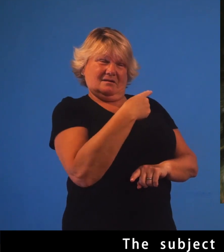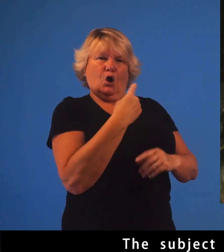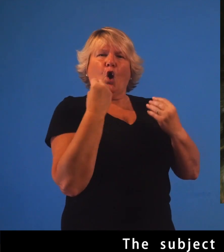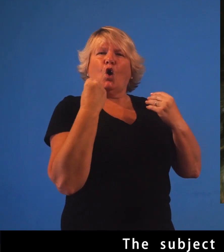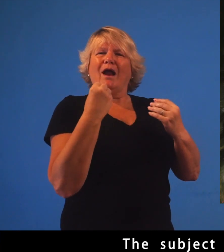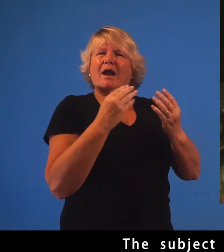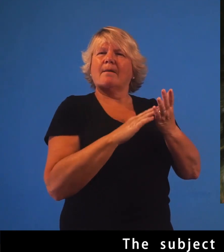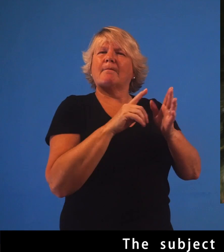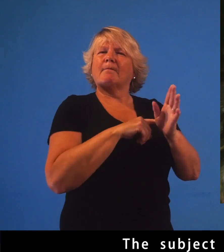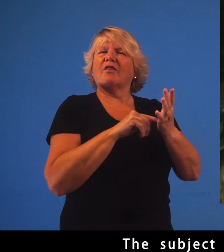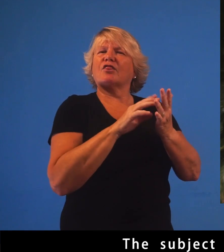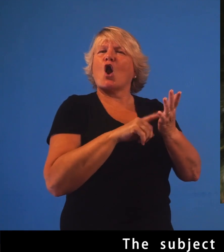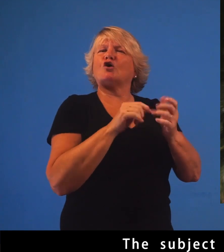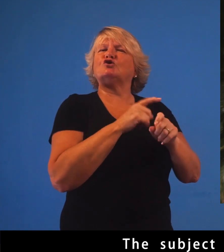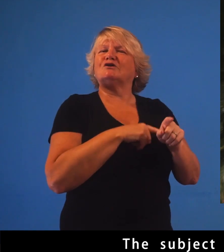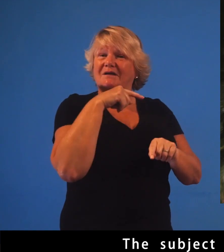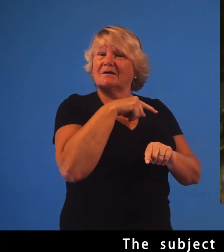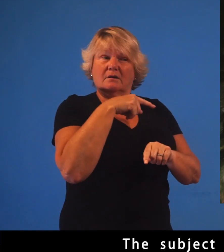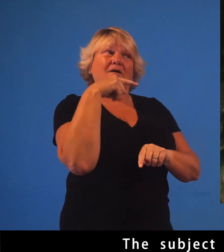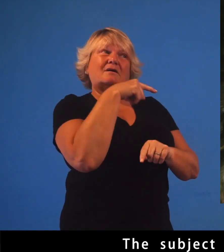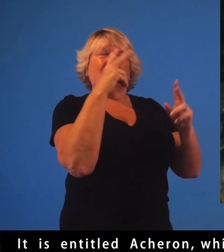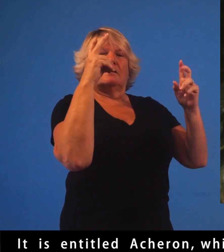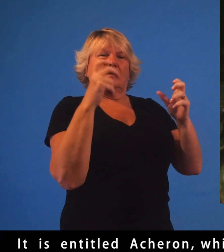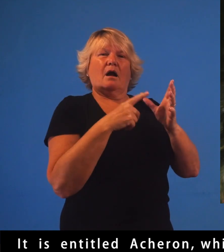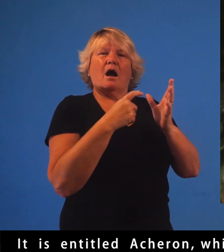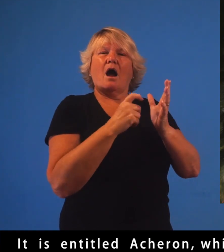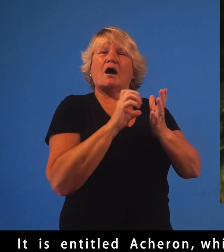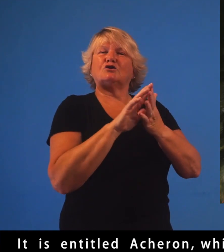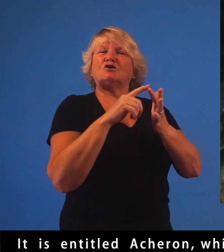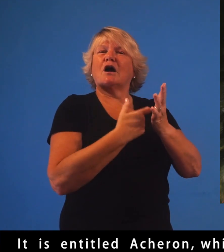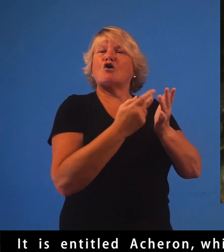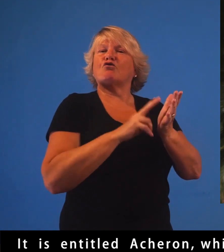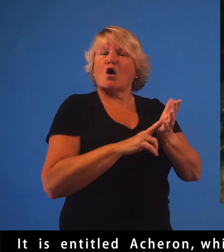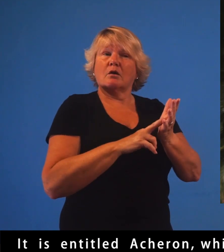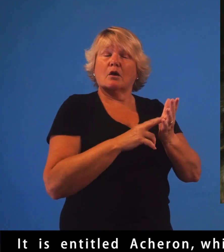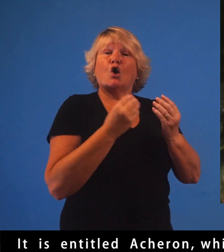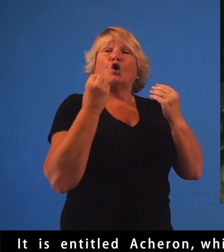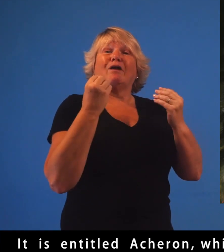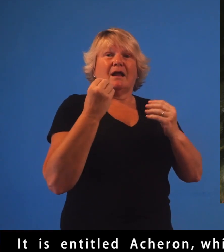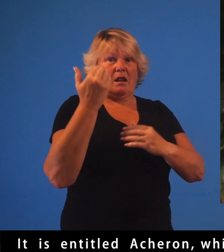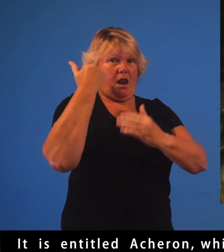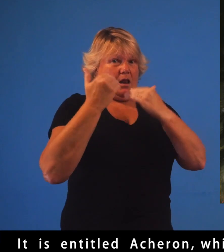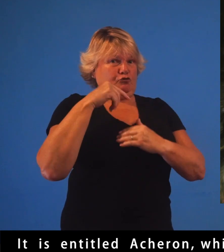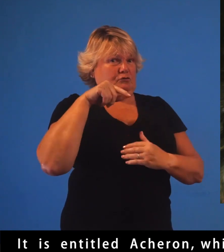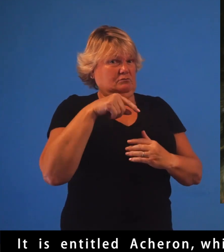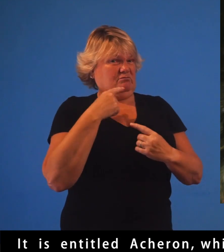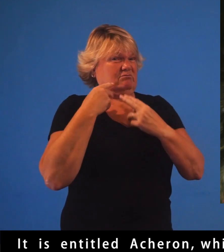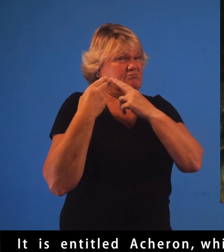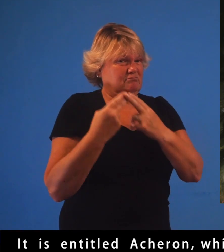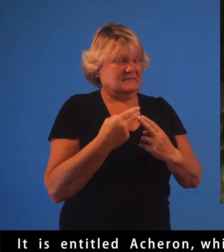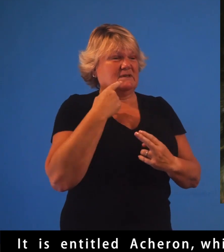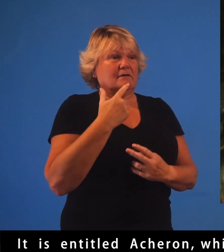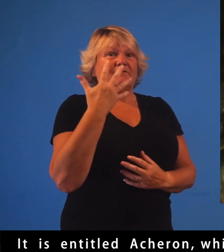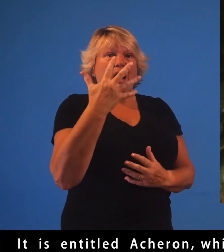The subject for this painting is taken from Greek mythology. It's entitled Acheron, which in Greek